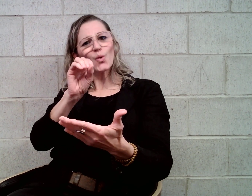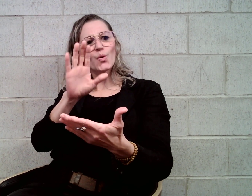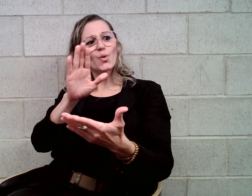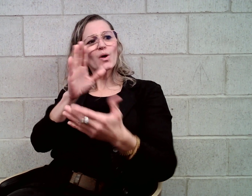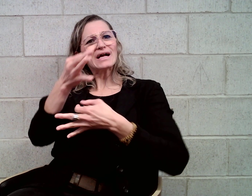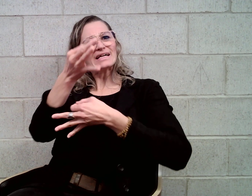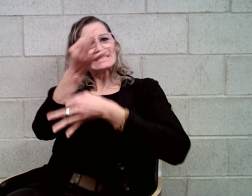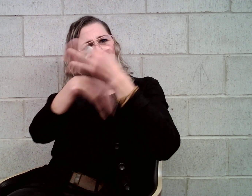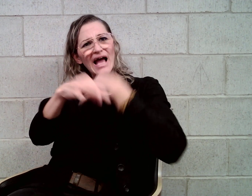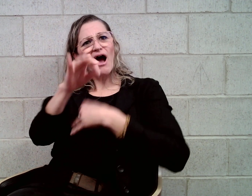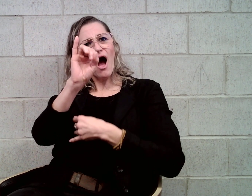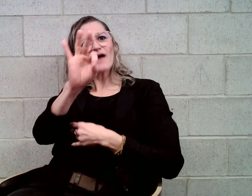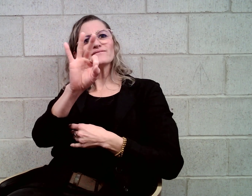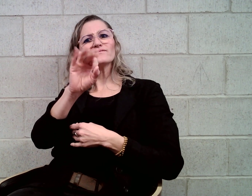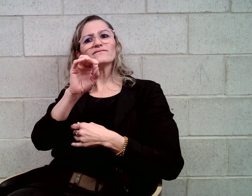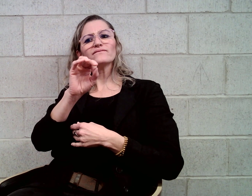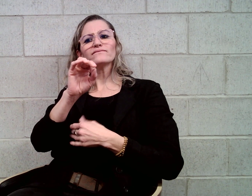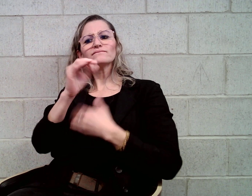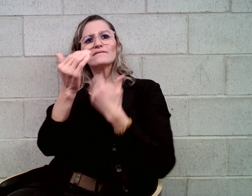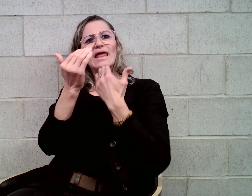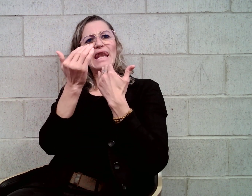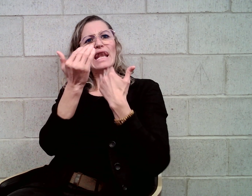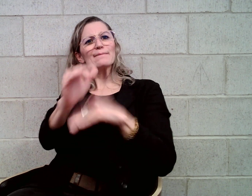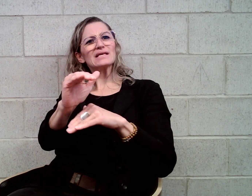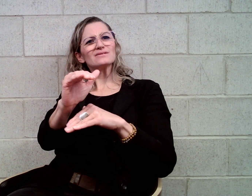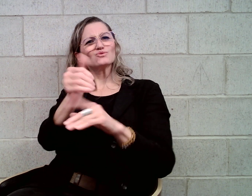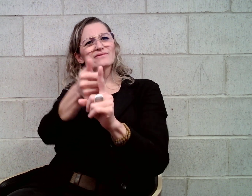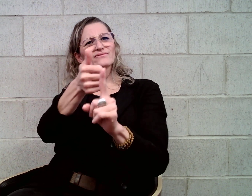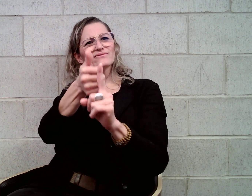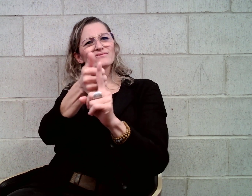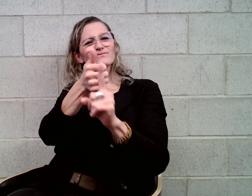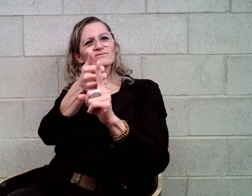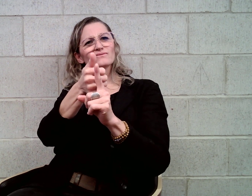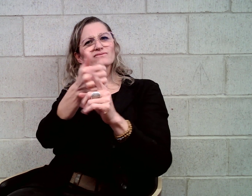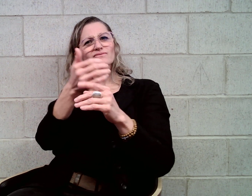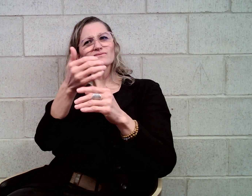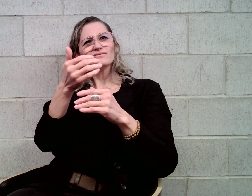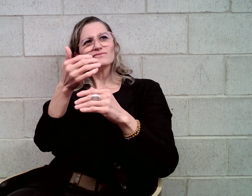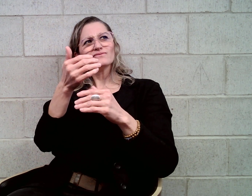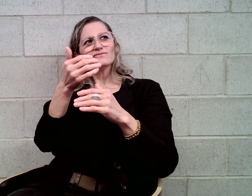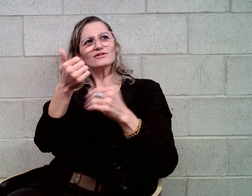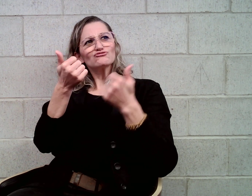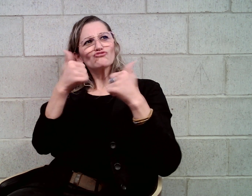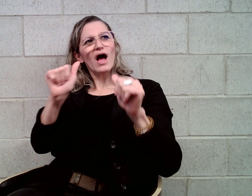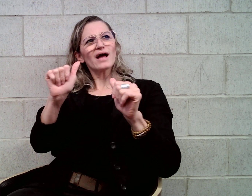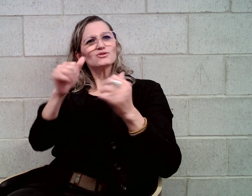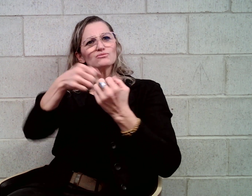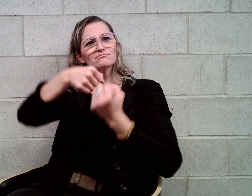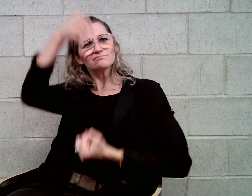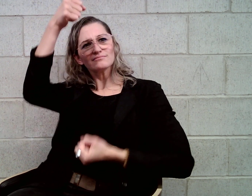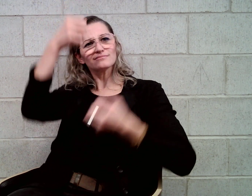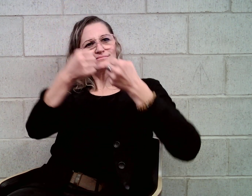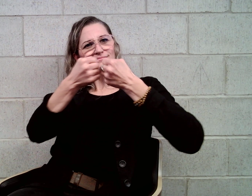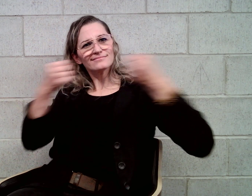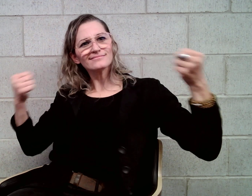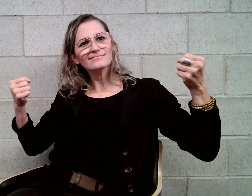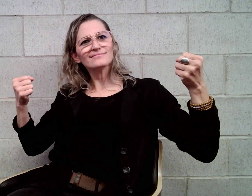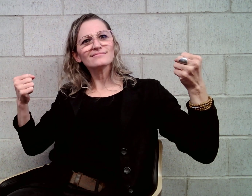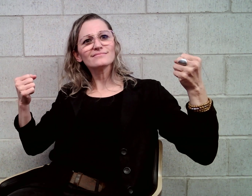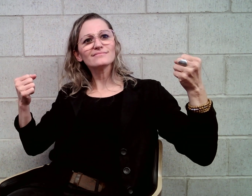minds through the power of art. And so instead of limiting ourselves, we can